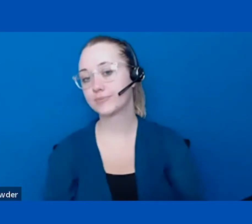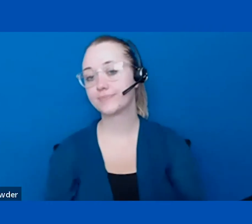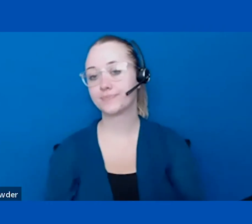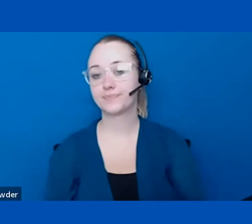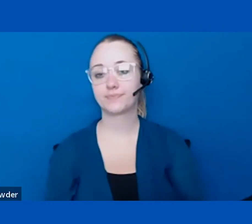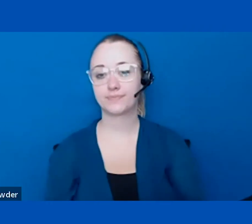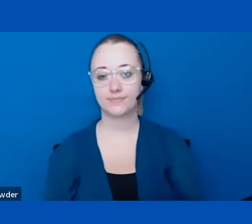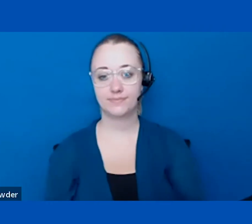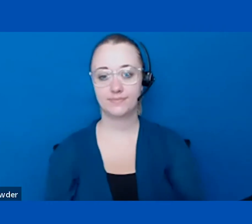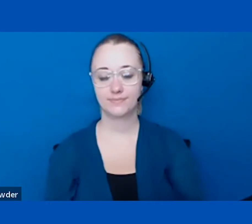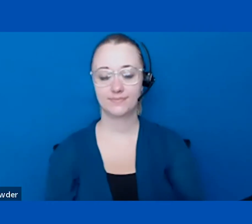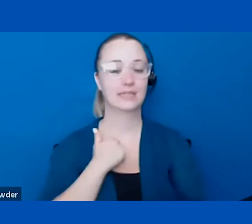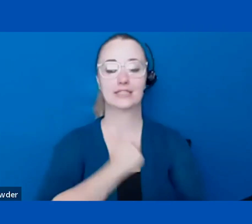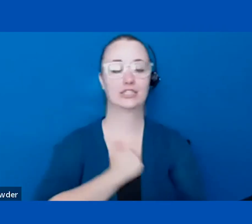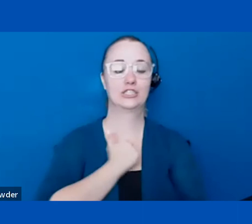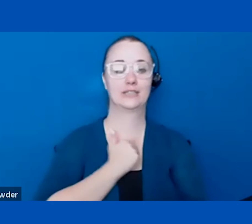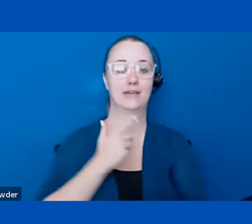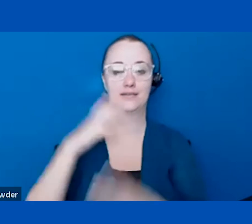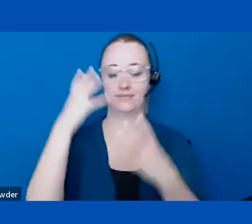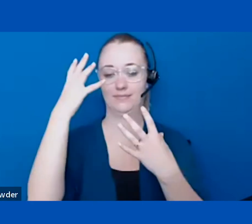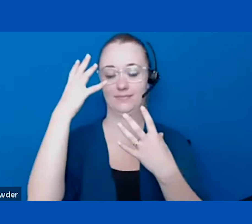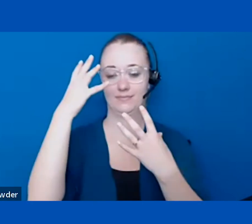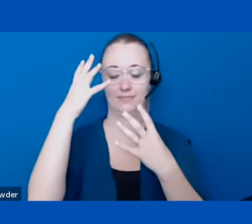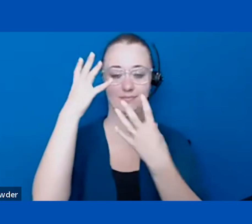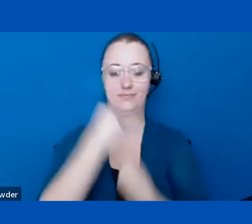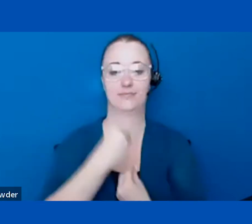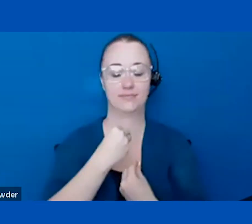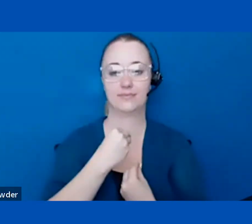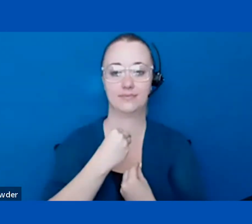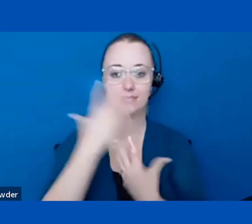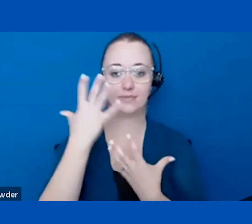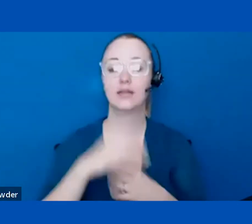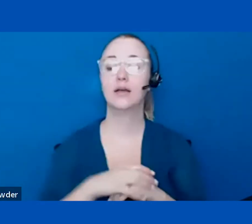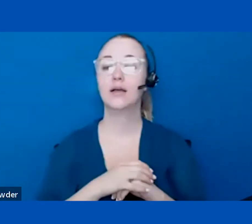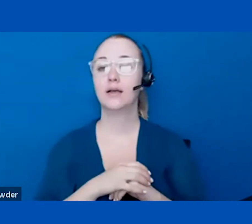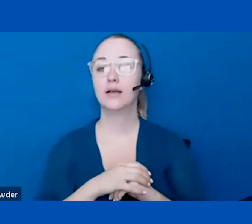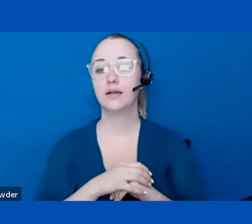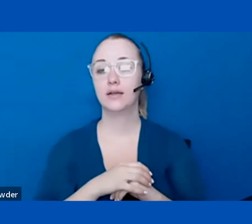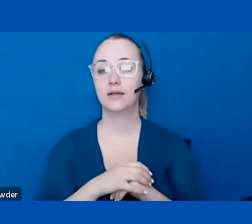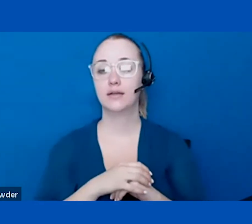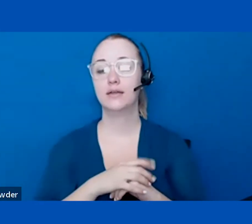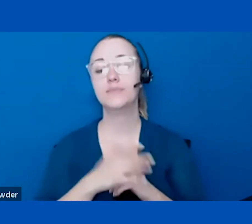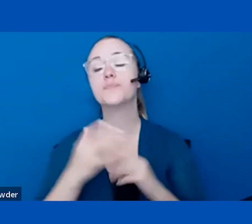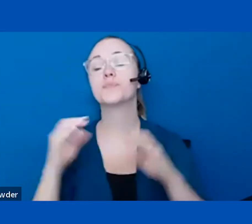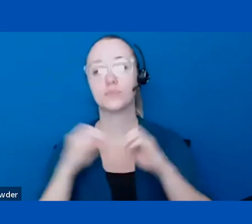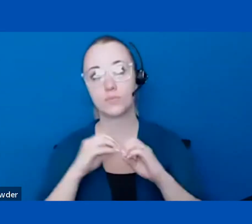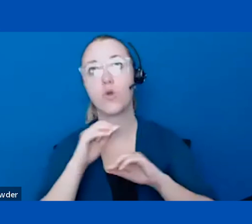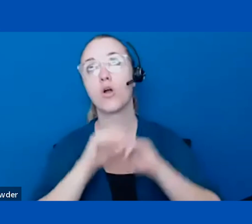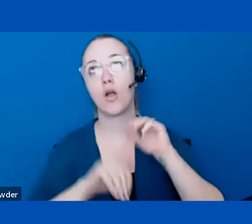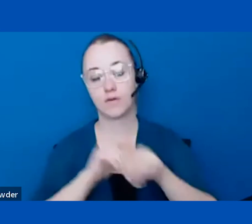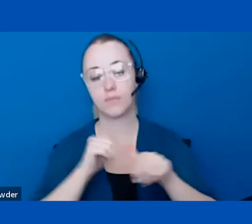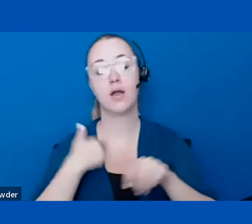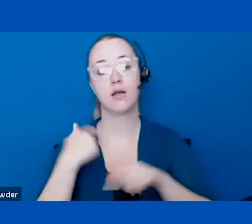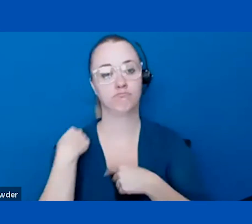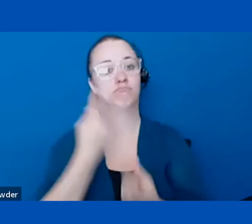I'm sorry. I apologize. I'm sorry. I think I was broke up there for a second. But I think the more comfortable I've gotten with